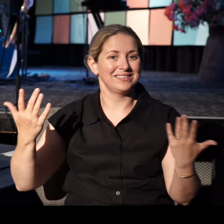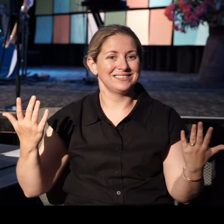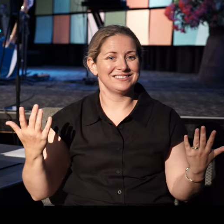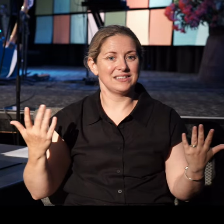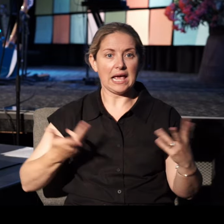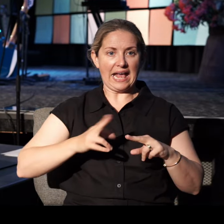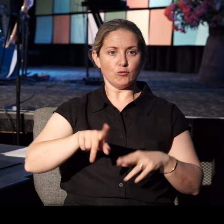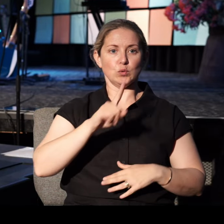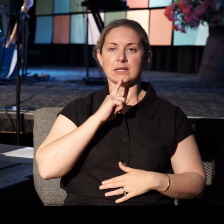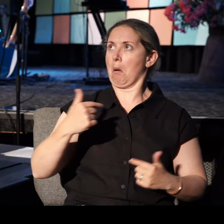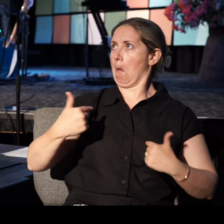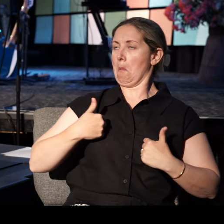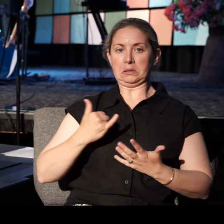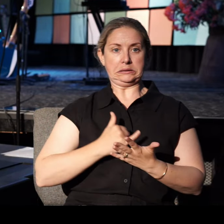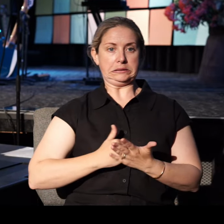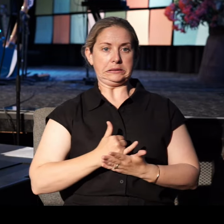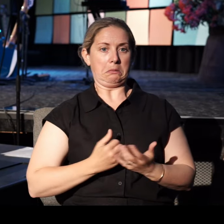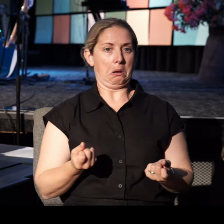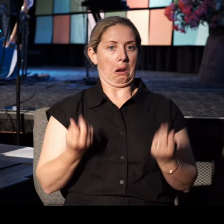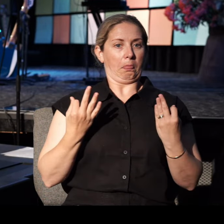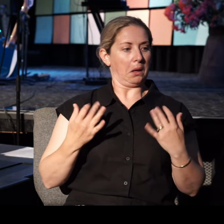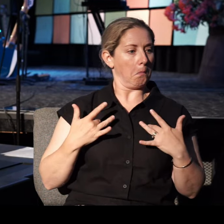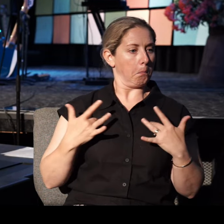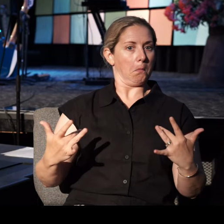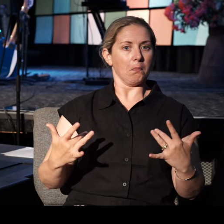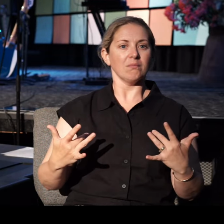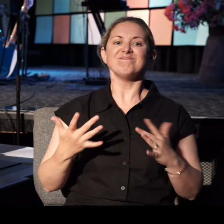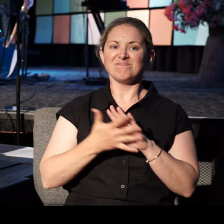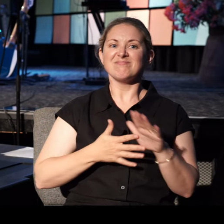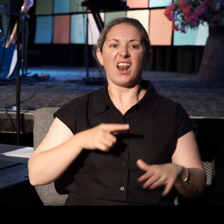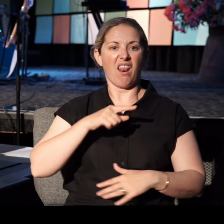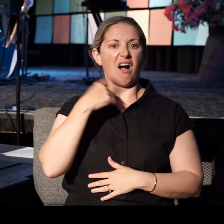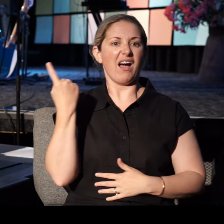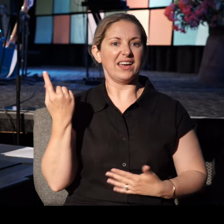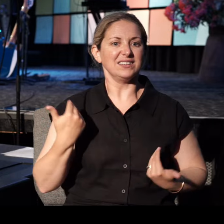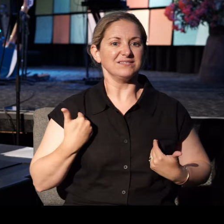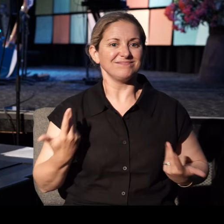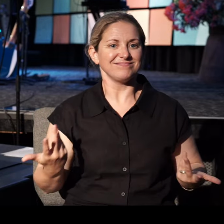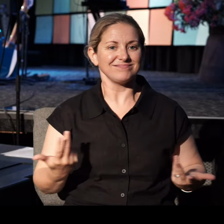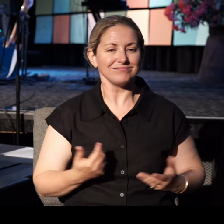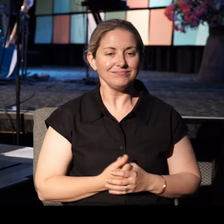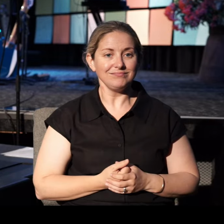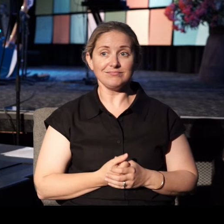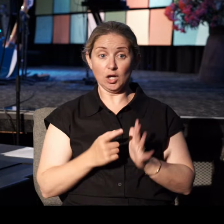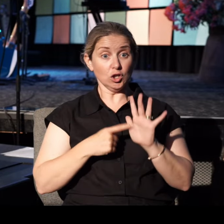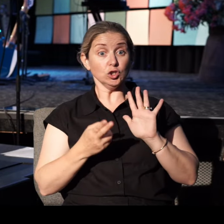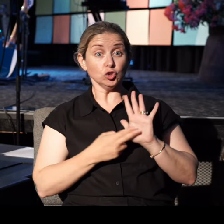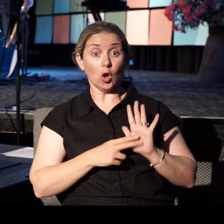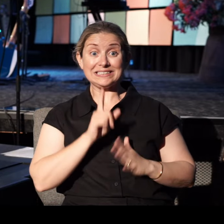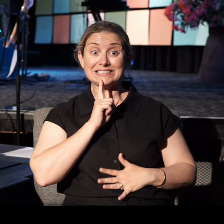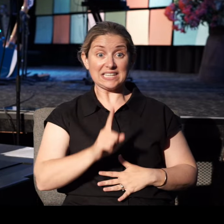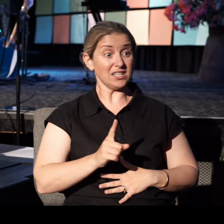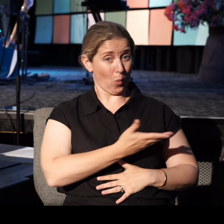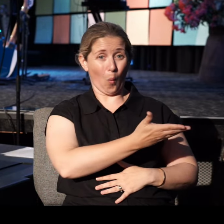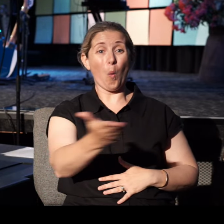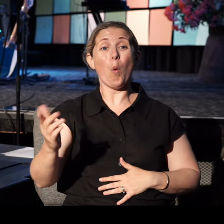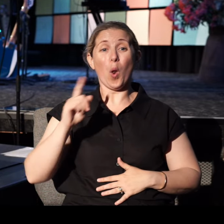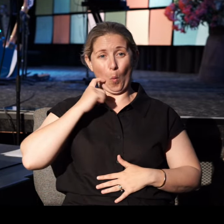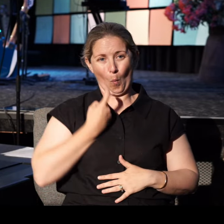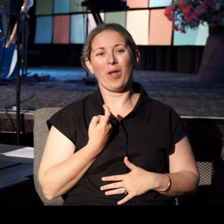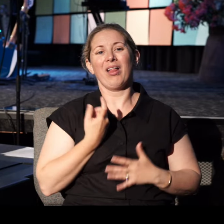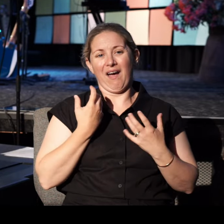us. So he assumes that the people he's writing to will be ongoingly in sin, which therefore begs the question, well, what's he